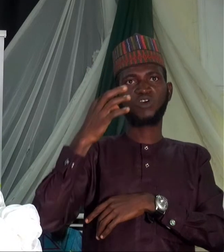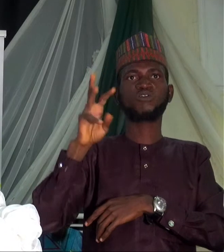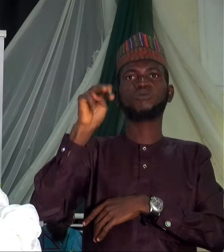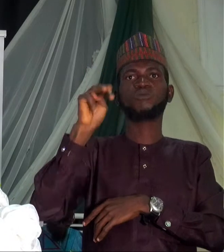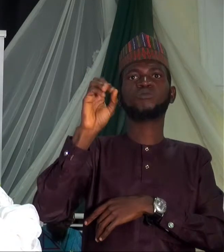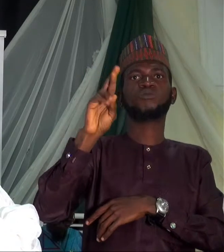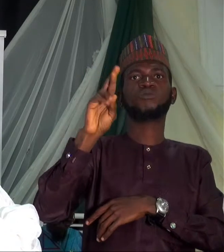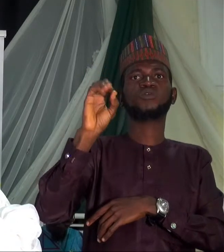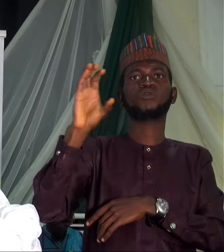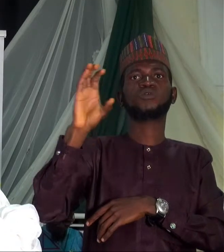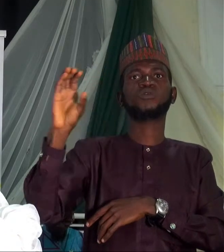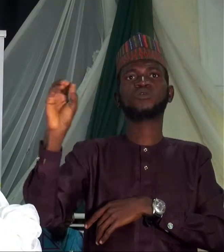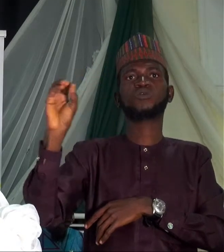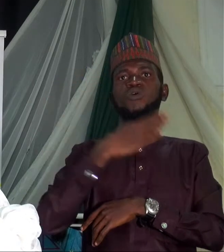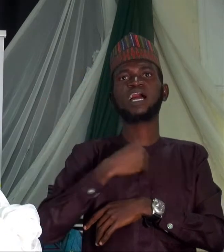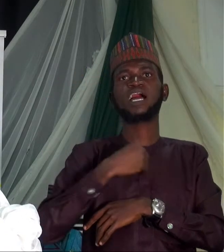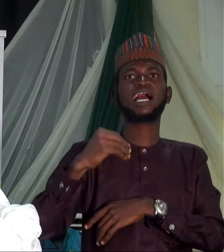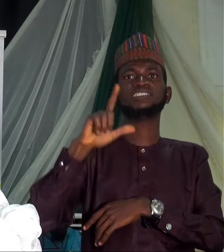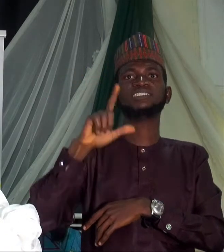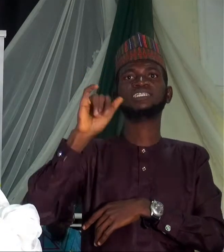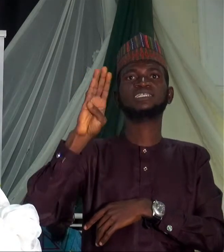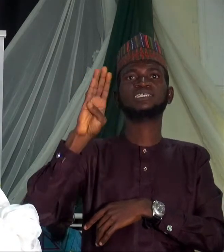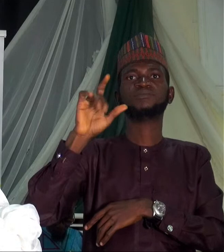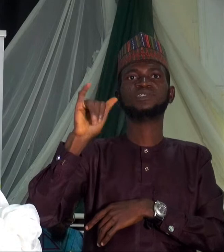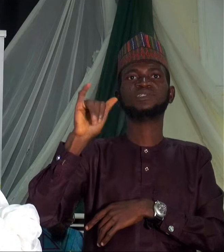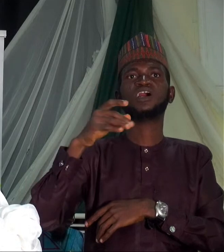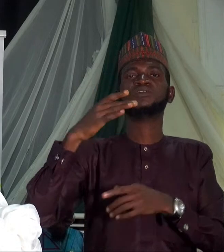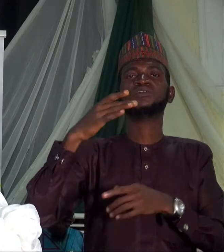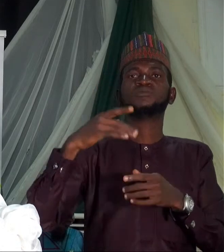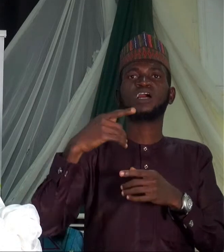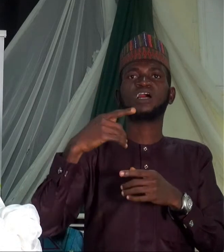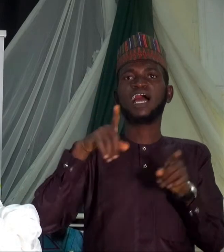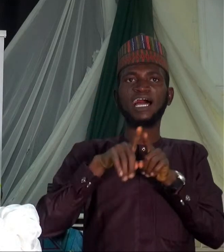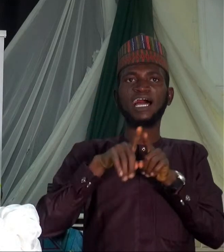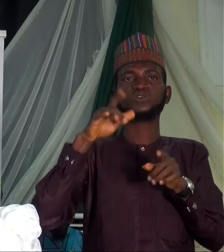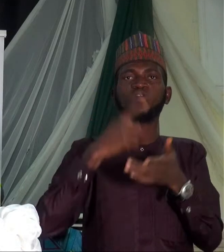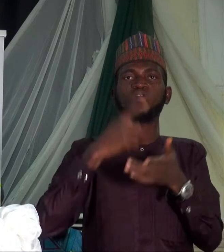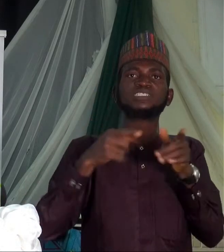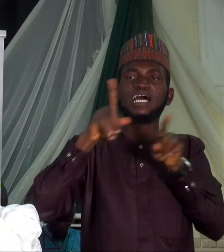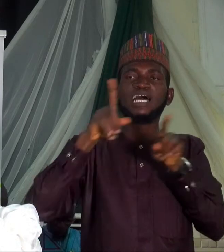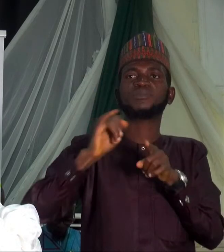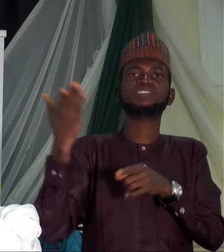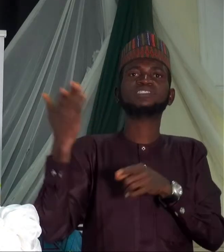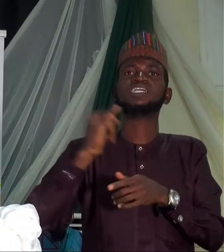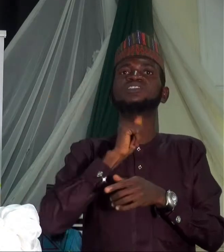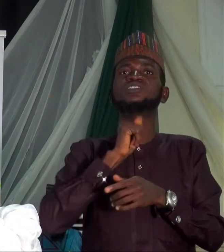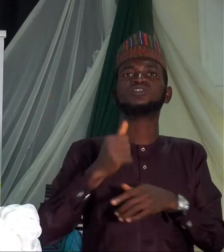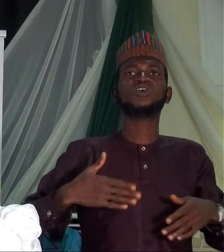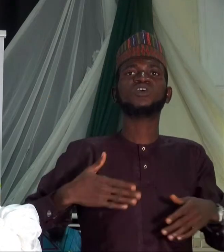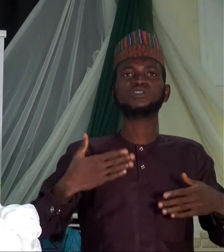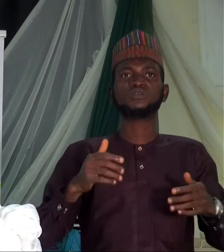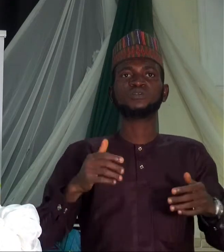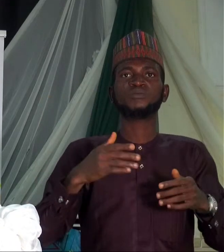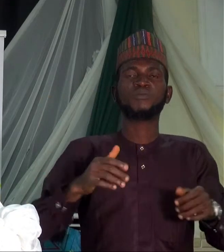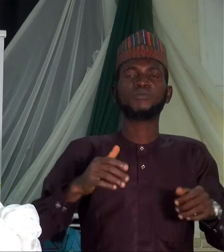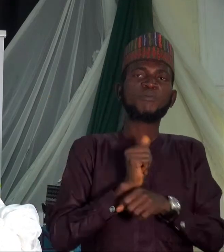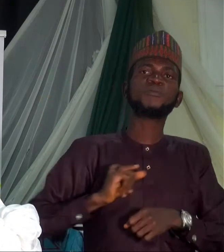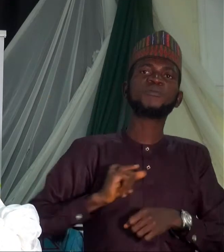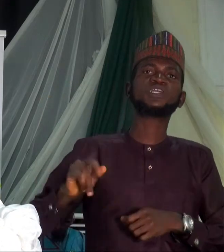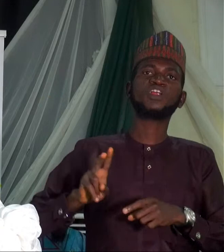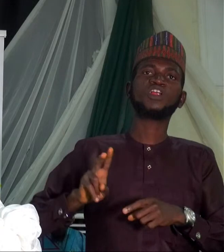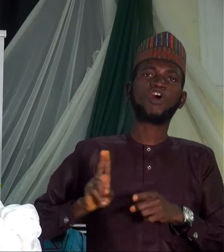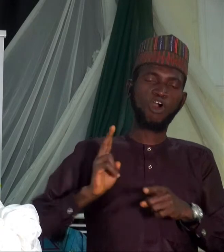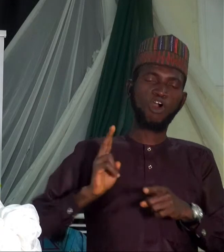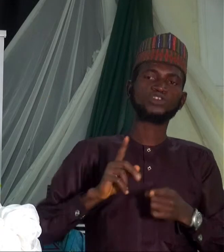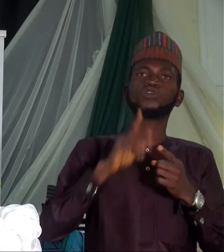following the devastating news of deadly earthquake which struck the kingdom of Marrakesh, killing